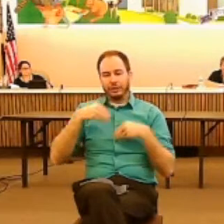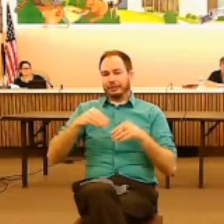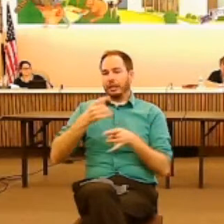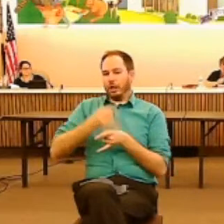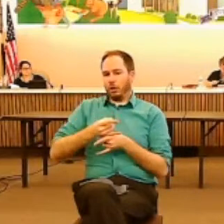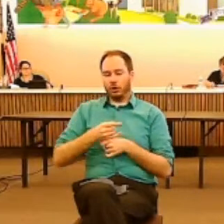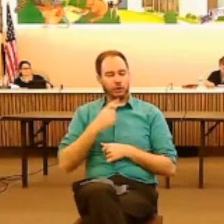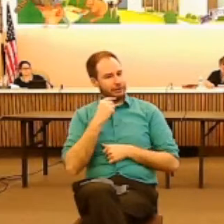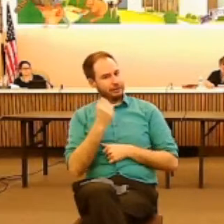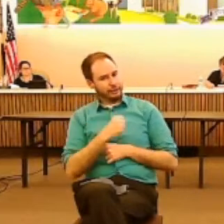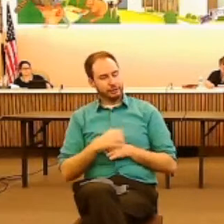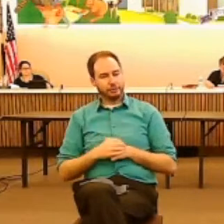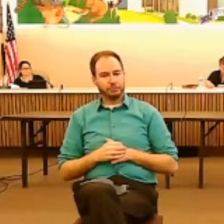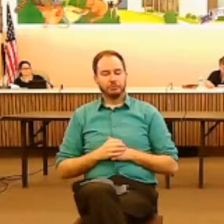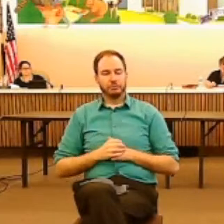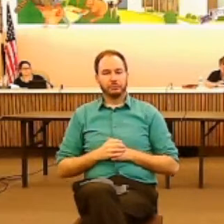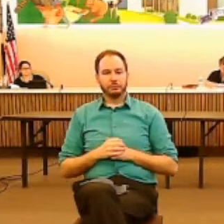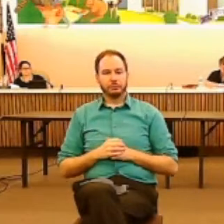Yes.